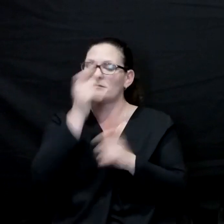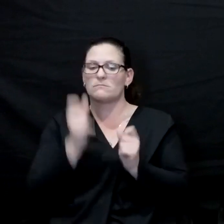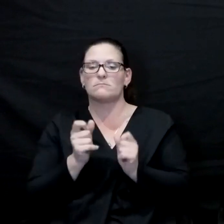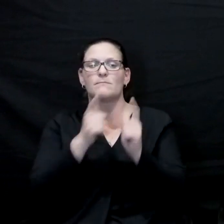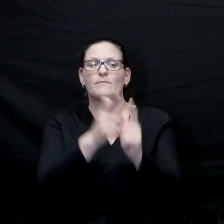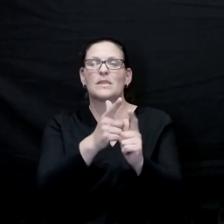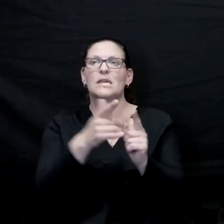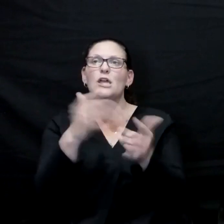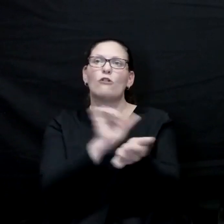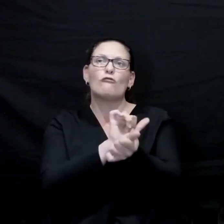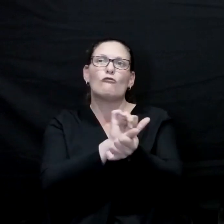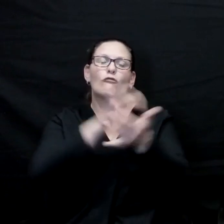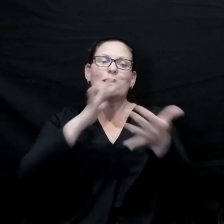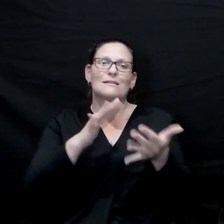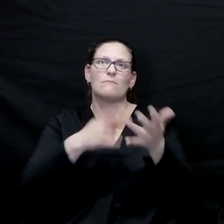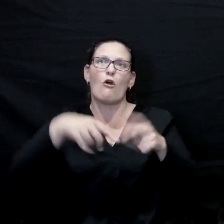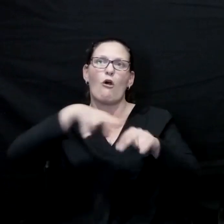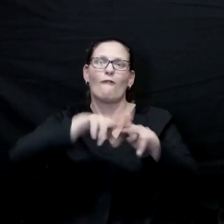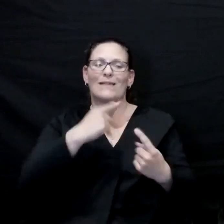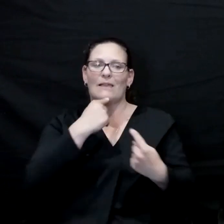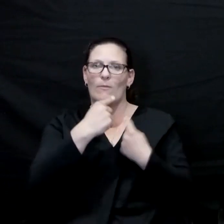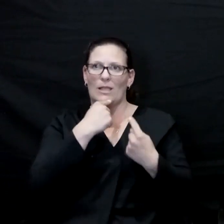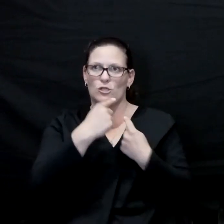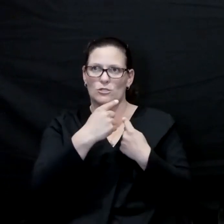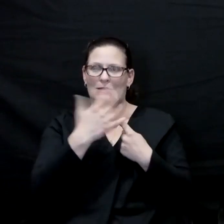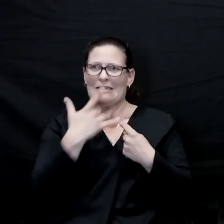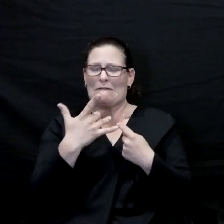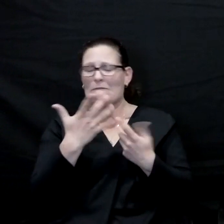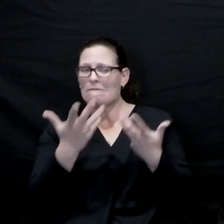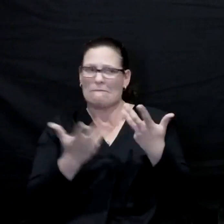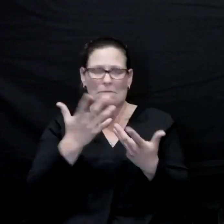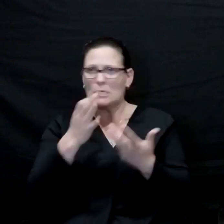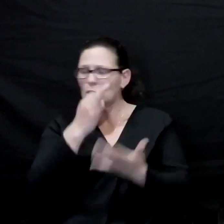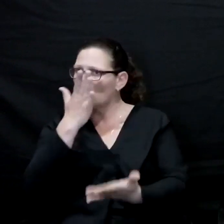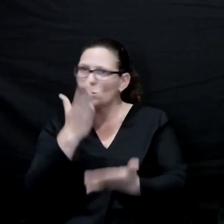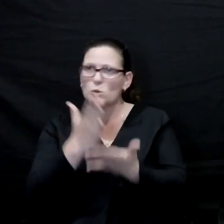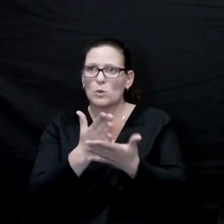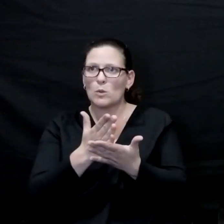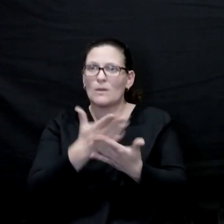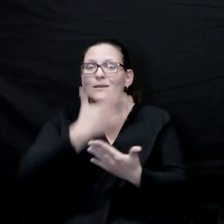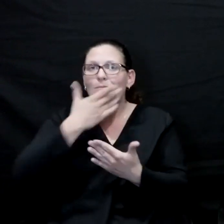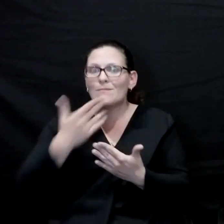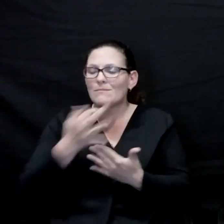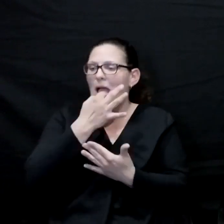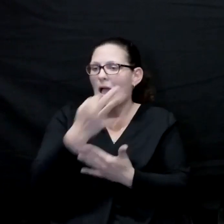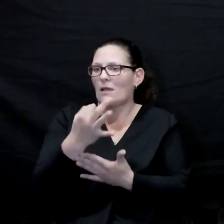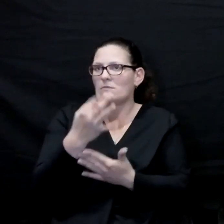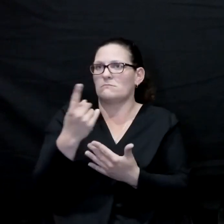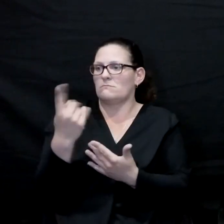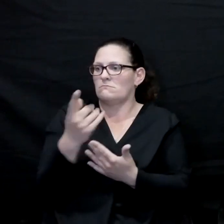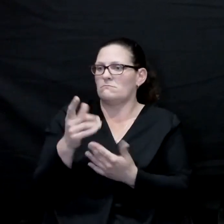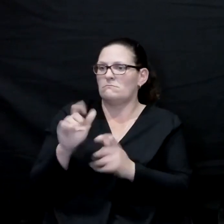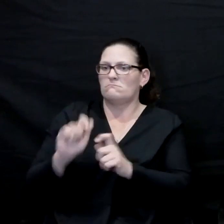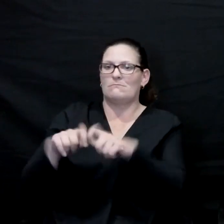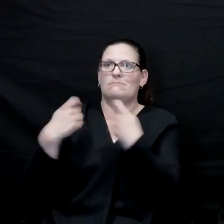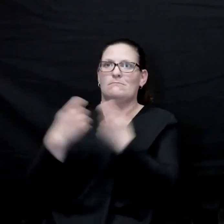too difficult for you to do, again, link into the people that support you, such as community